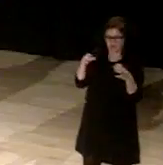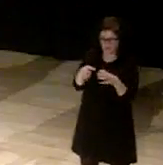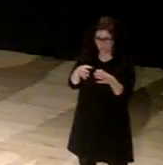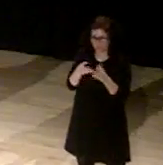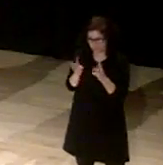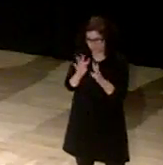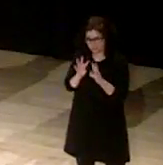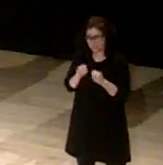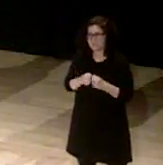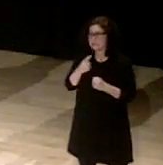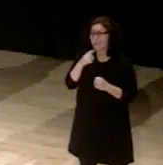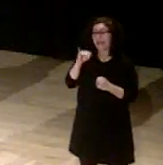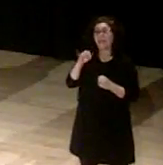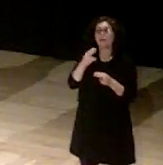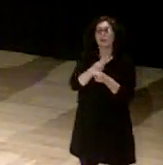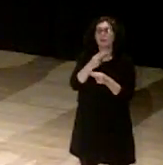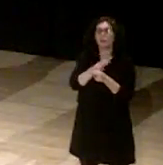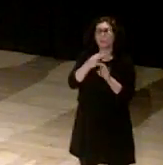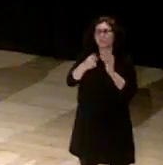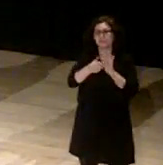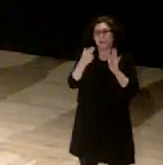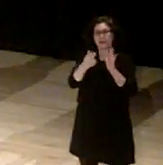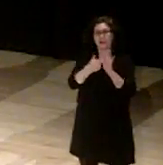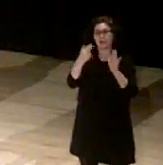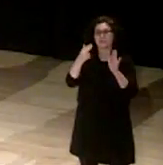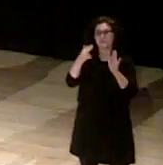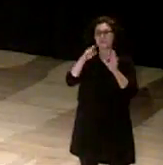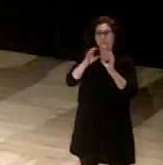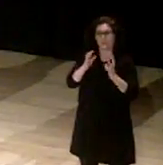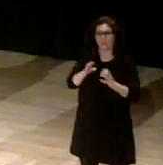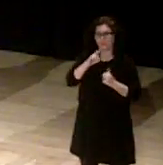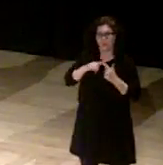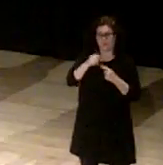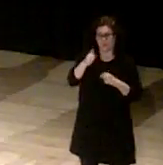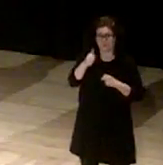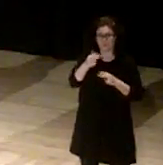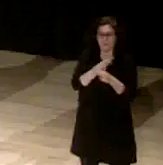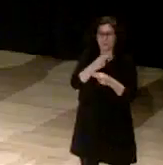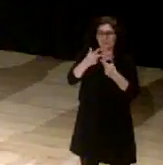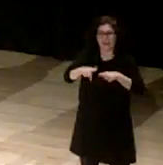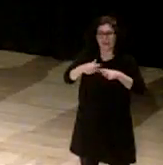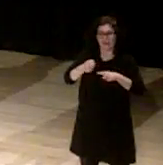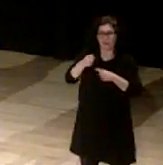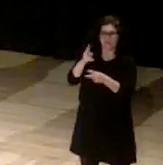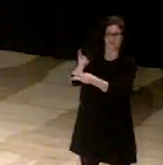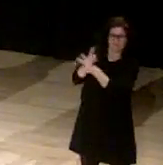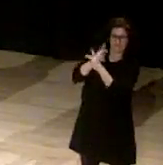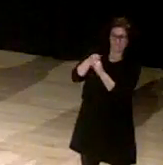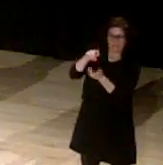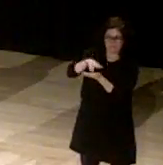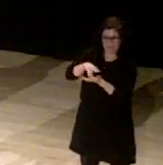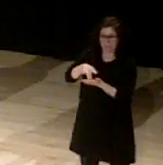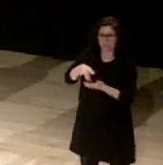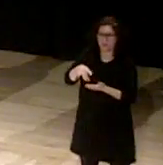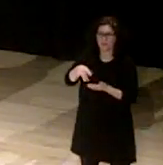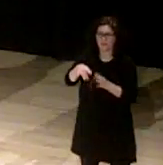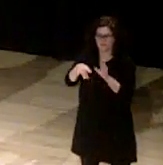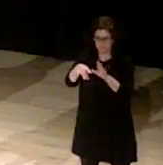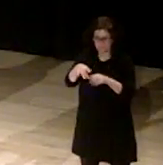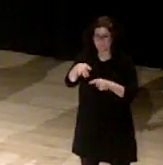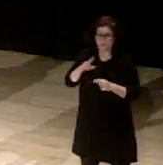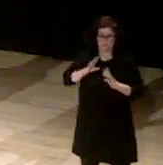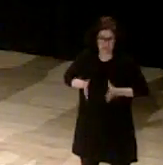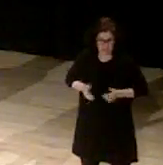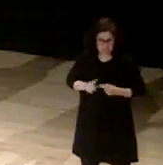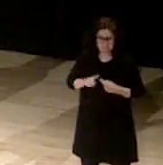if you use diagnostic categories to talk about yourself, or you think all the categories are bullshit, you're